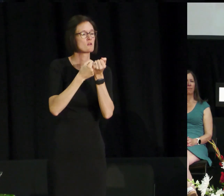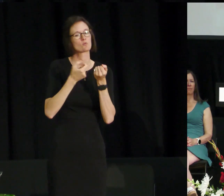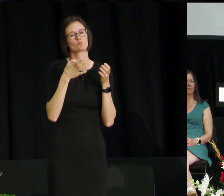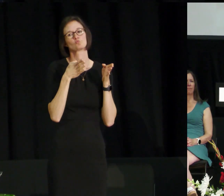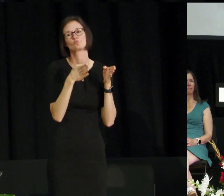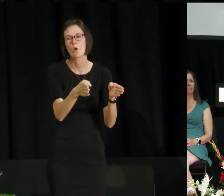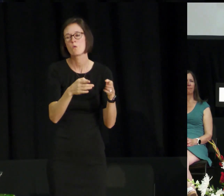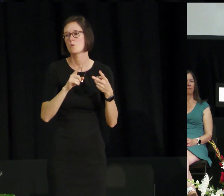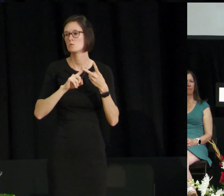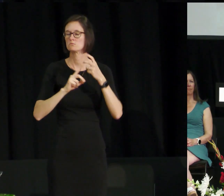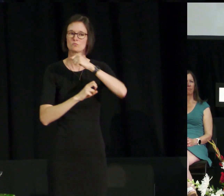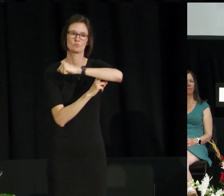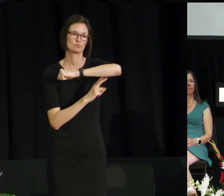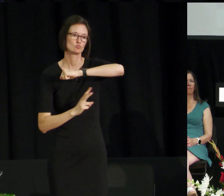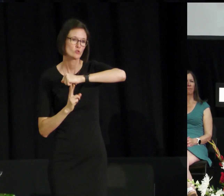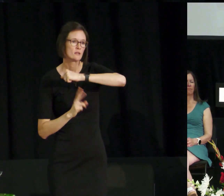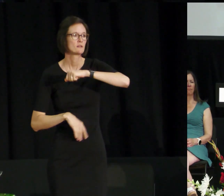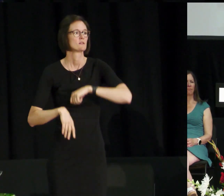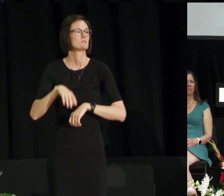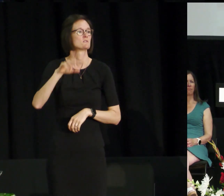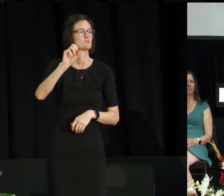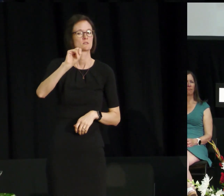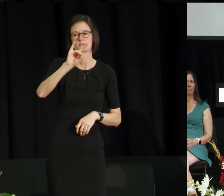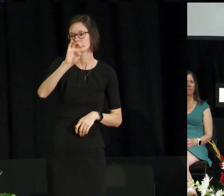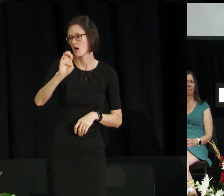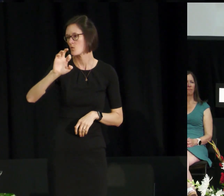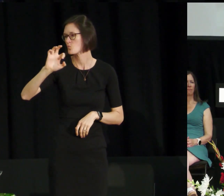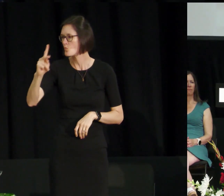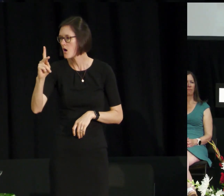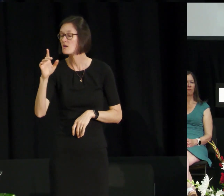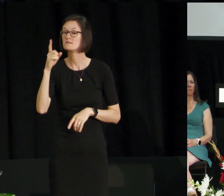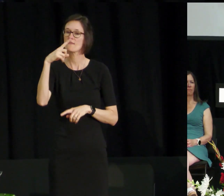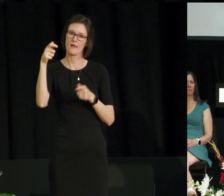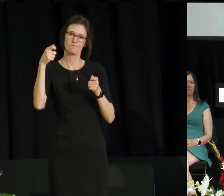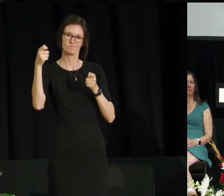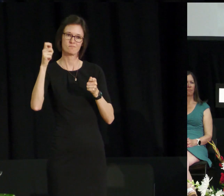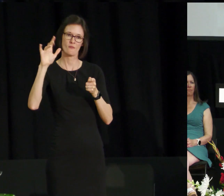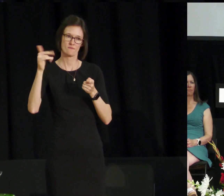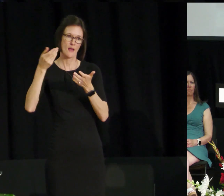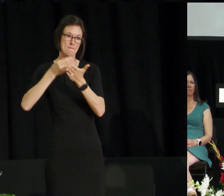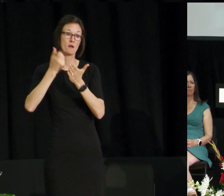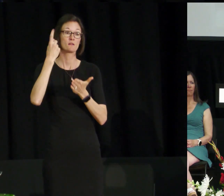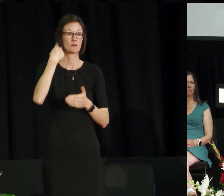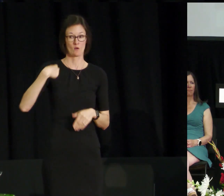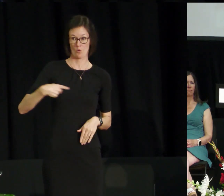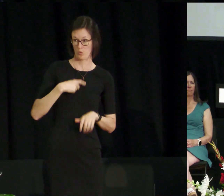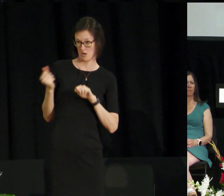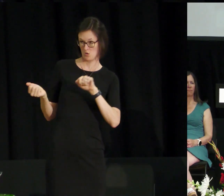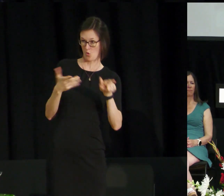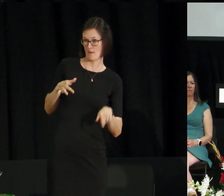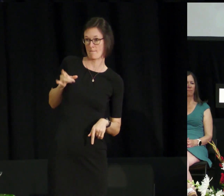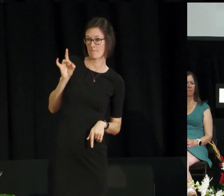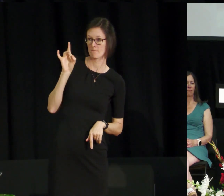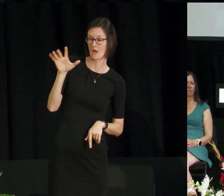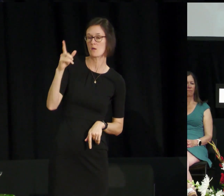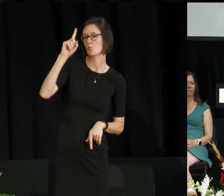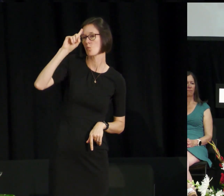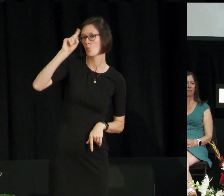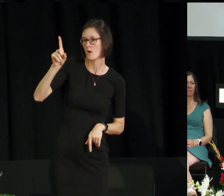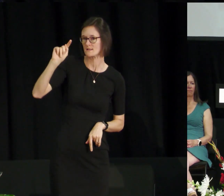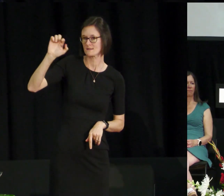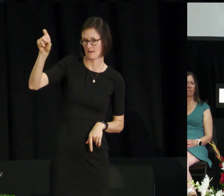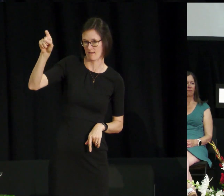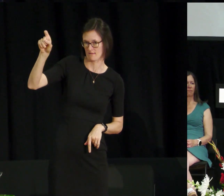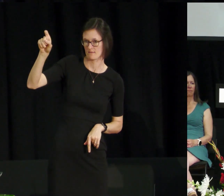sidewalks They handle the money for transit And we pay that one cent tax And I thought We need to get our fair